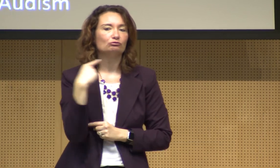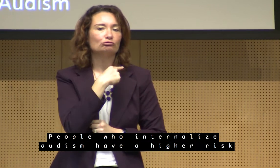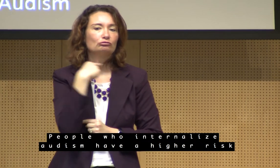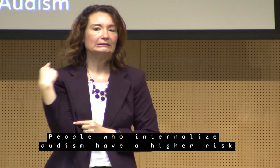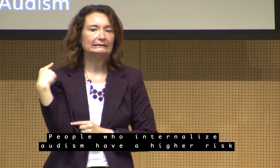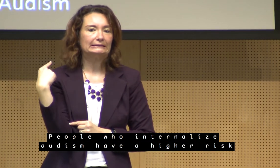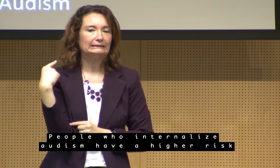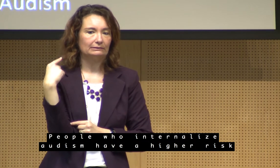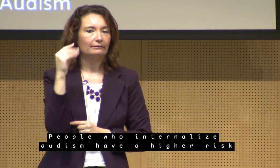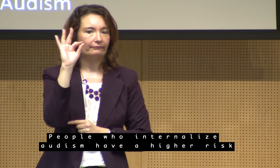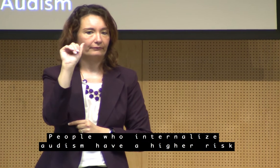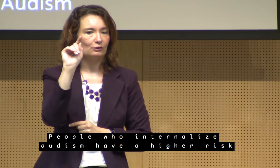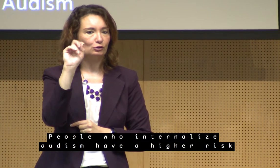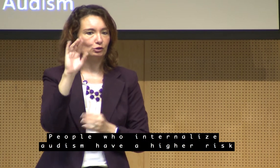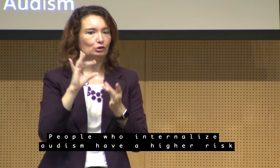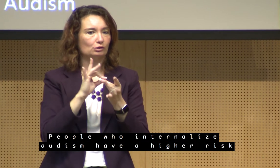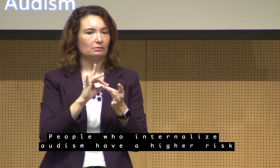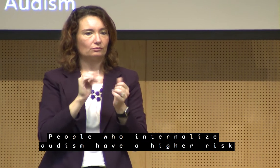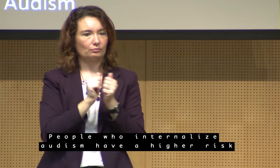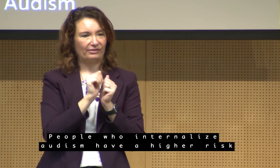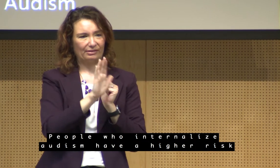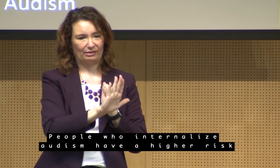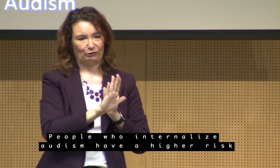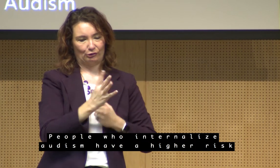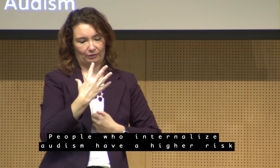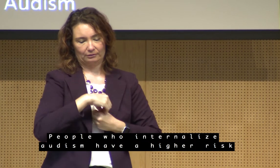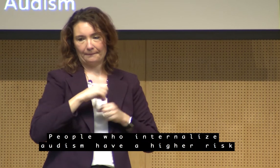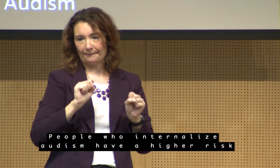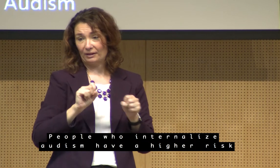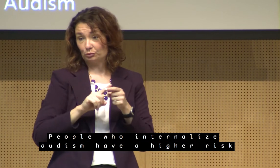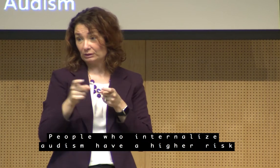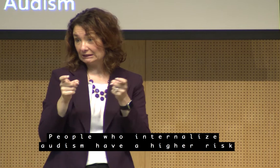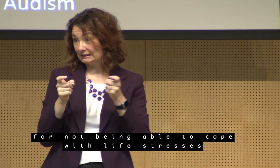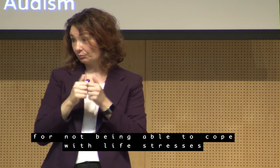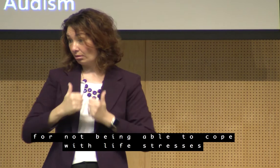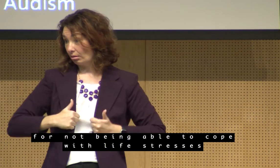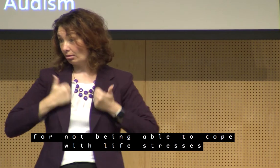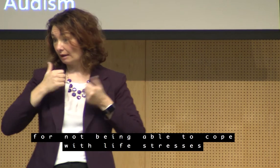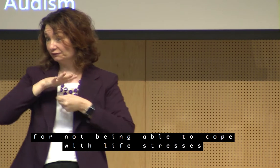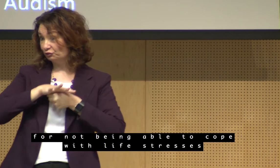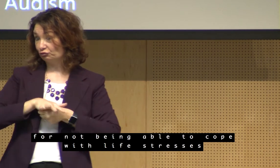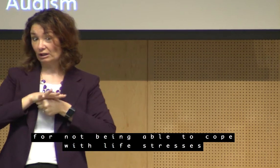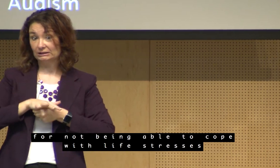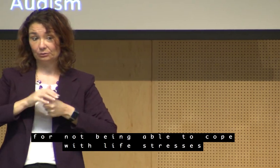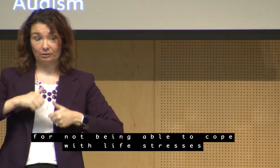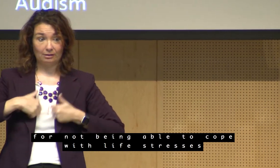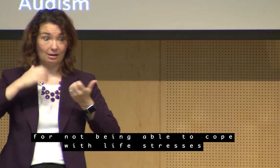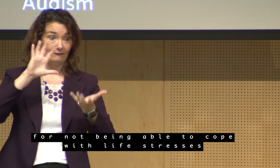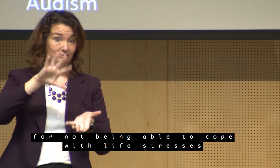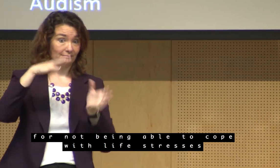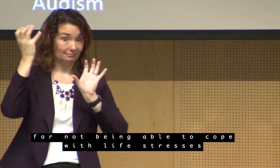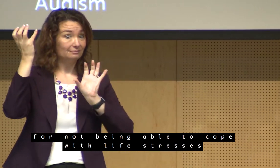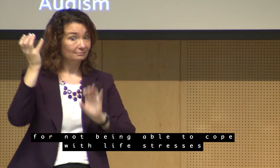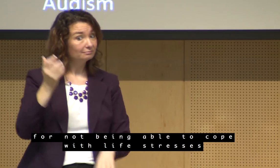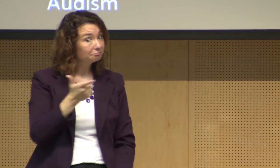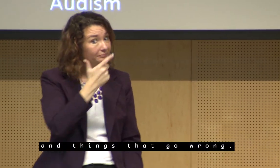People who internalize autism have a higher risk for not being able to cope with life stresses and